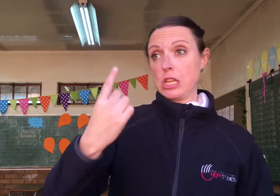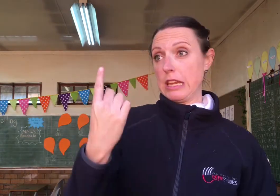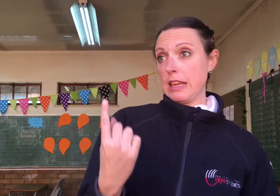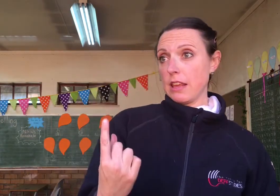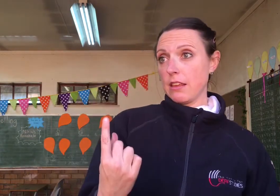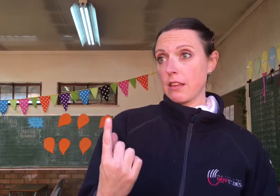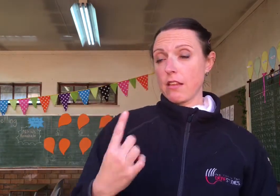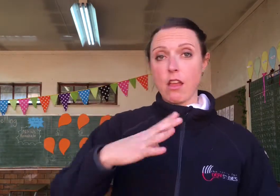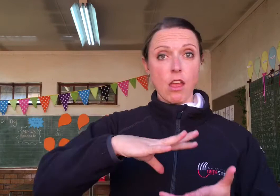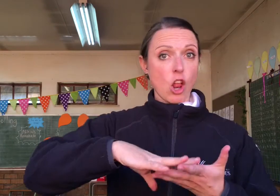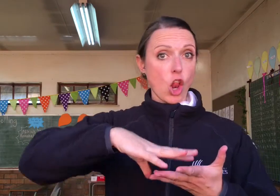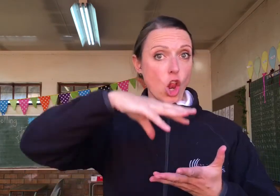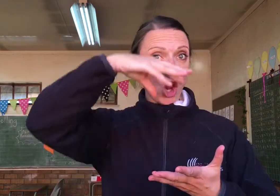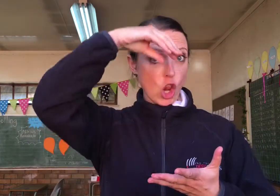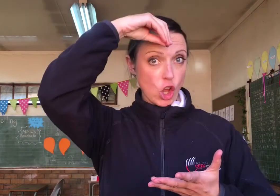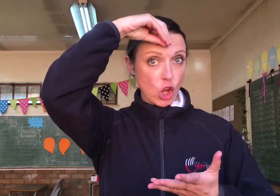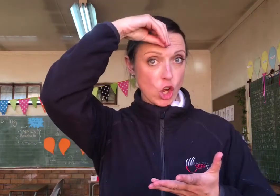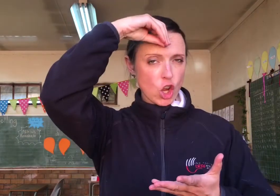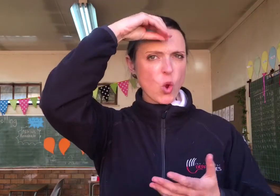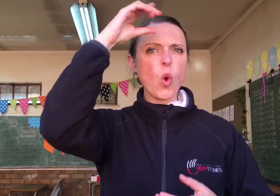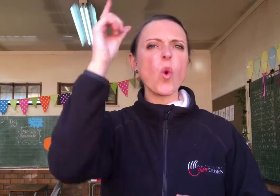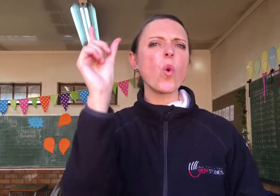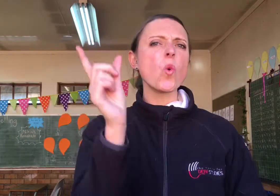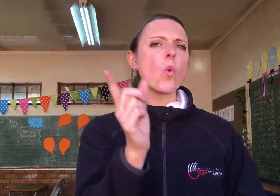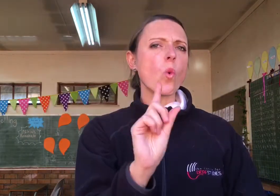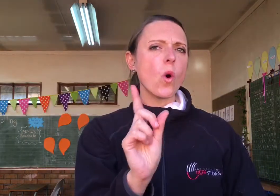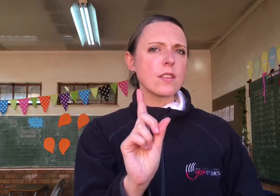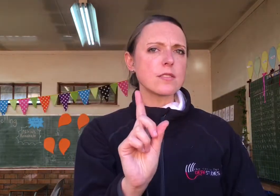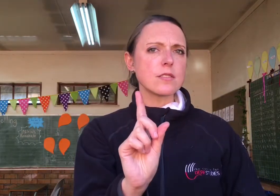She learn what?